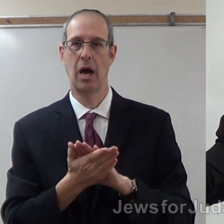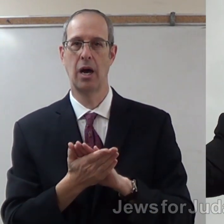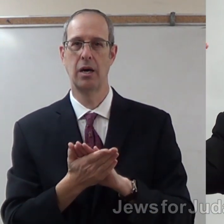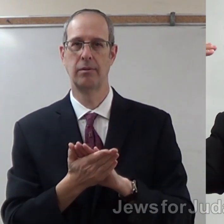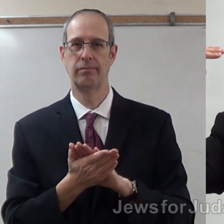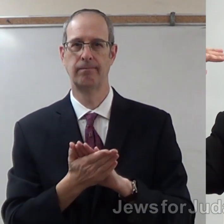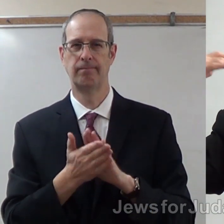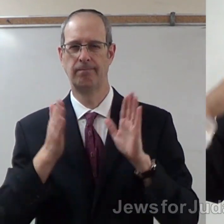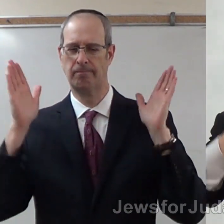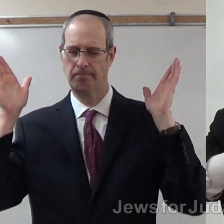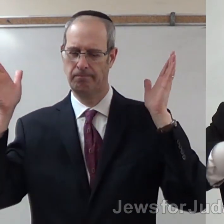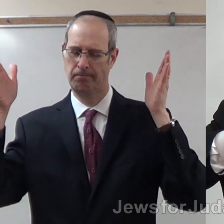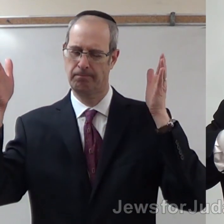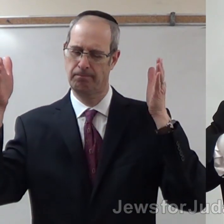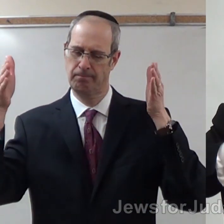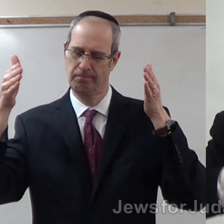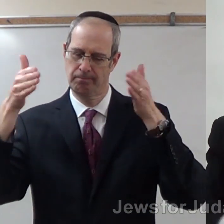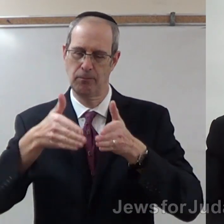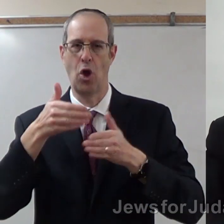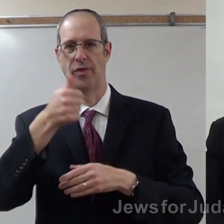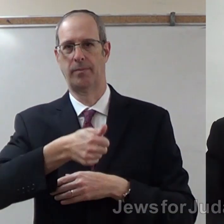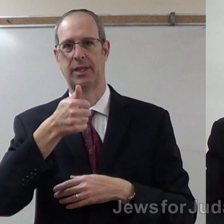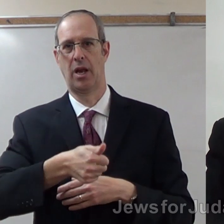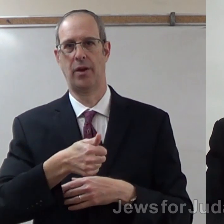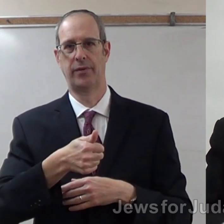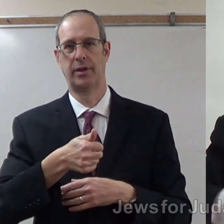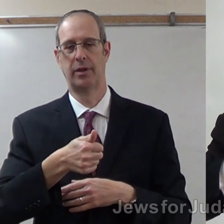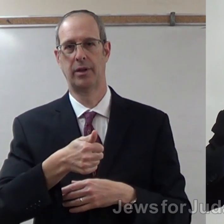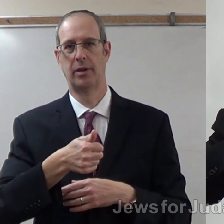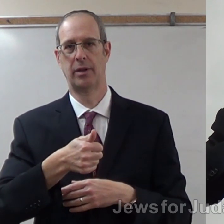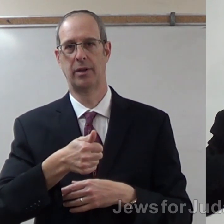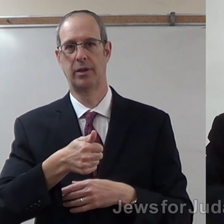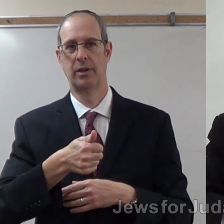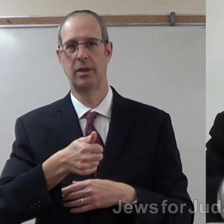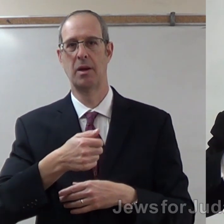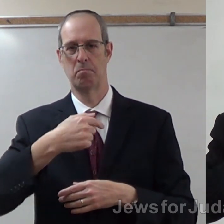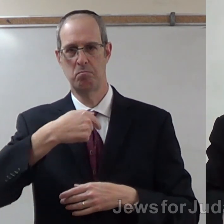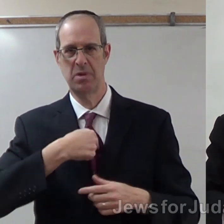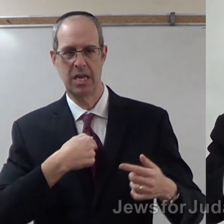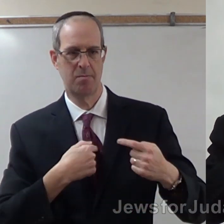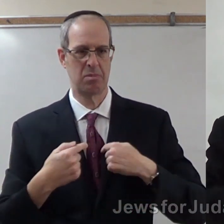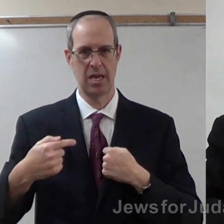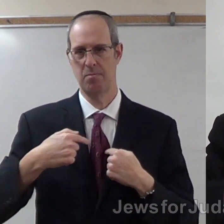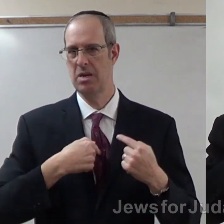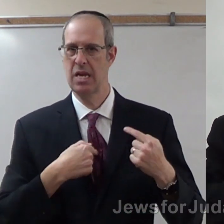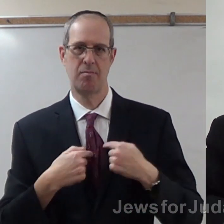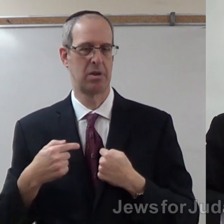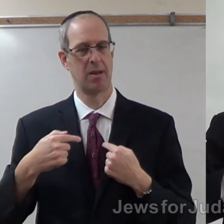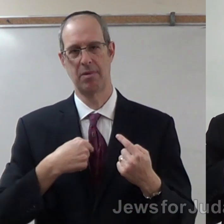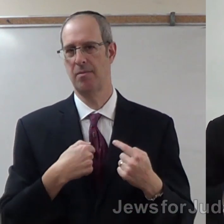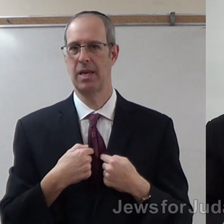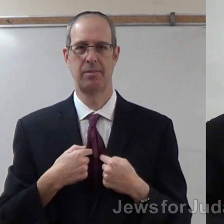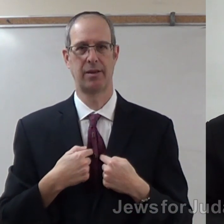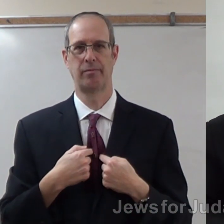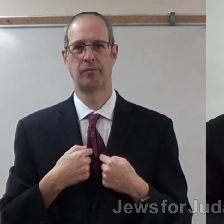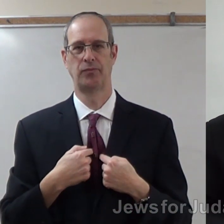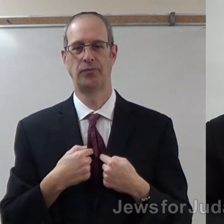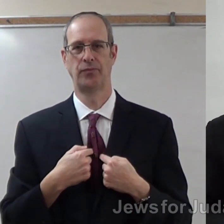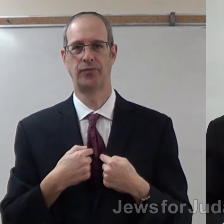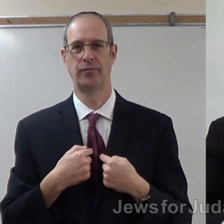so focused on themselves. Just me, me, me, me, me.